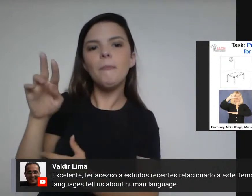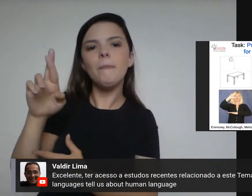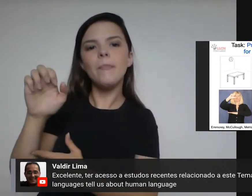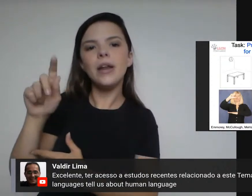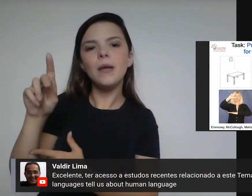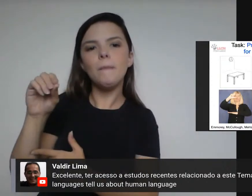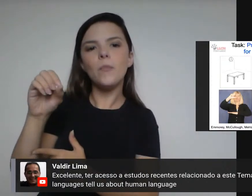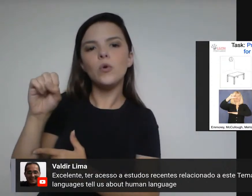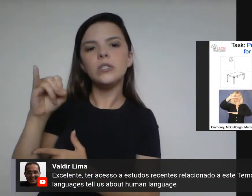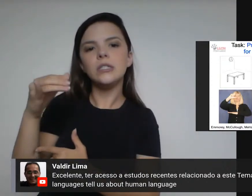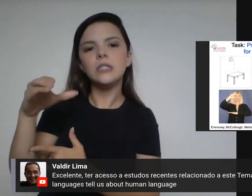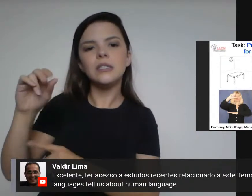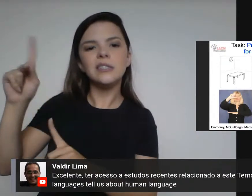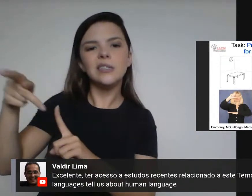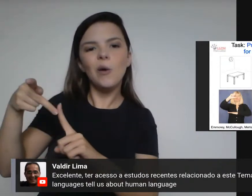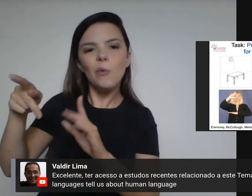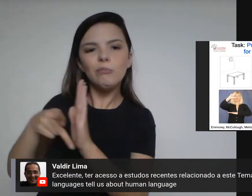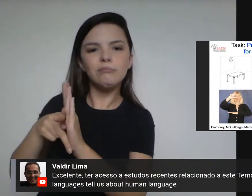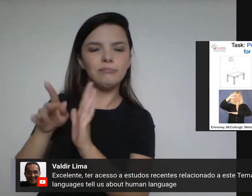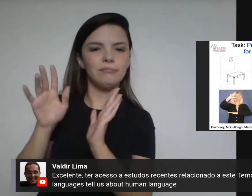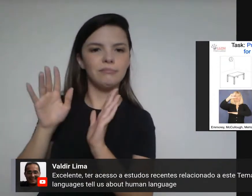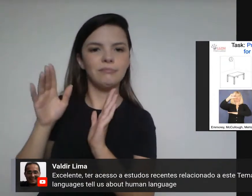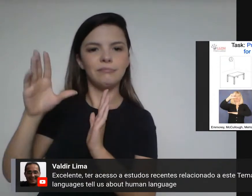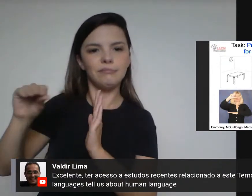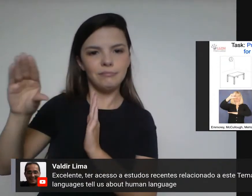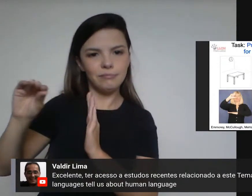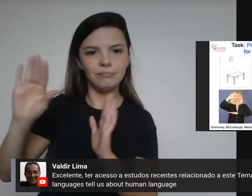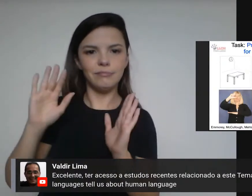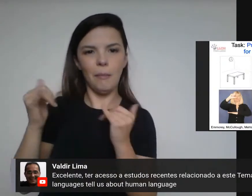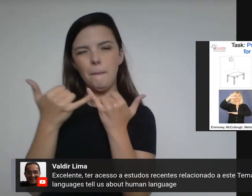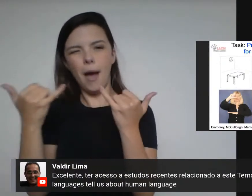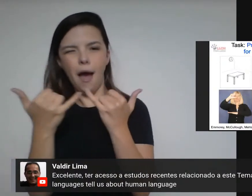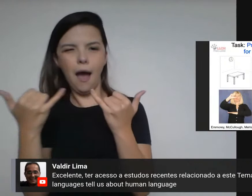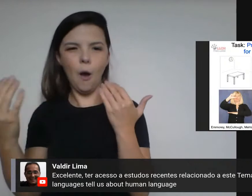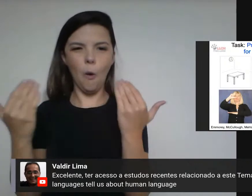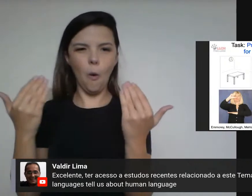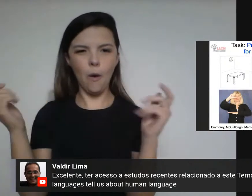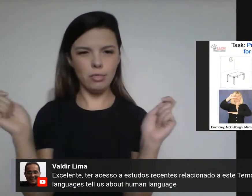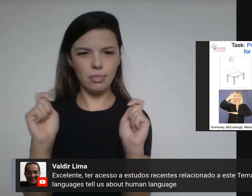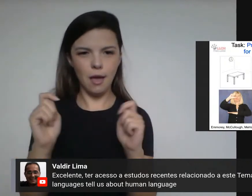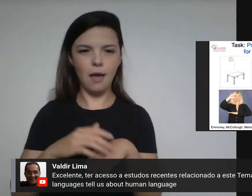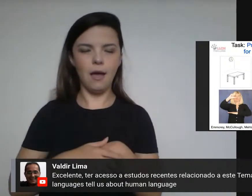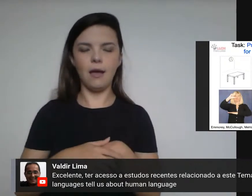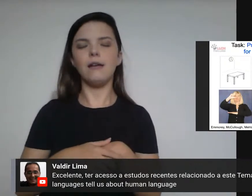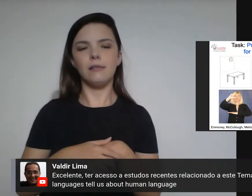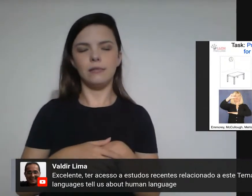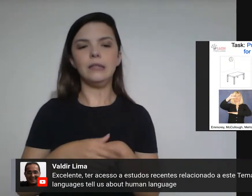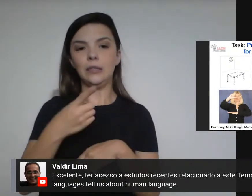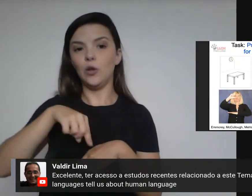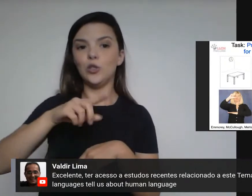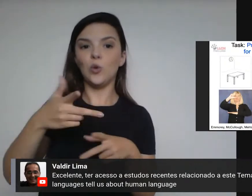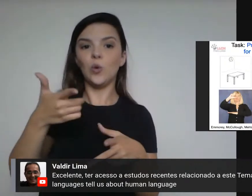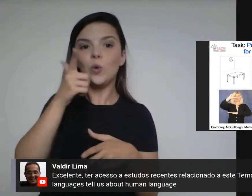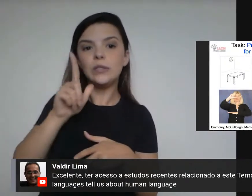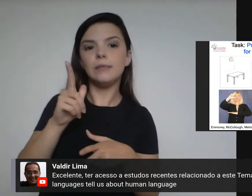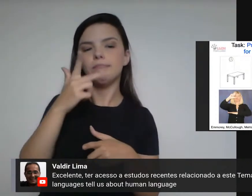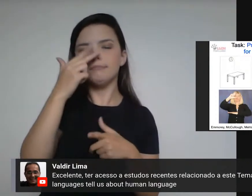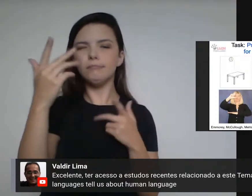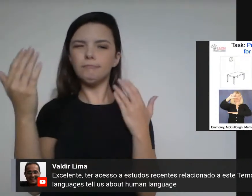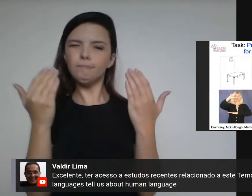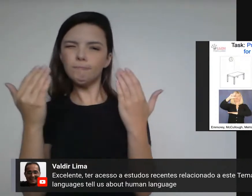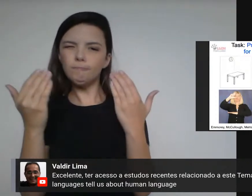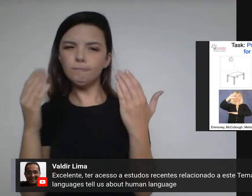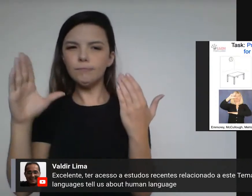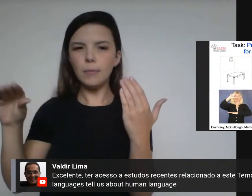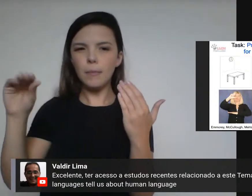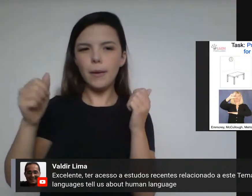to, and you're retrieving those from a lexical representation. Our hypothesis, however, was that